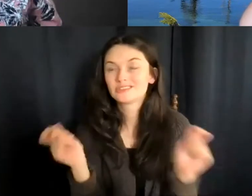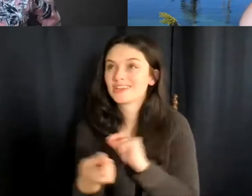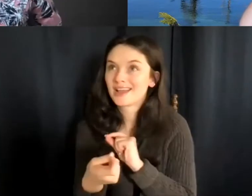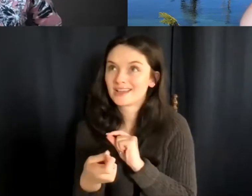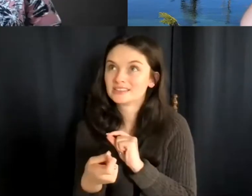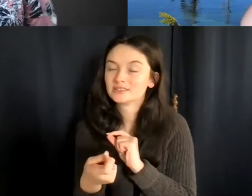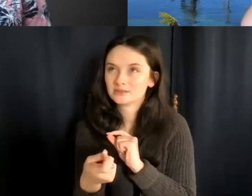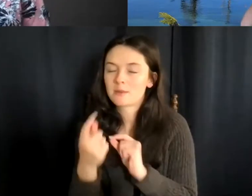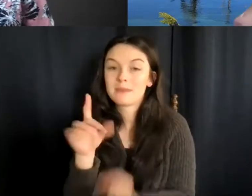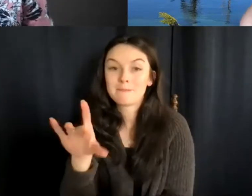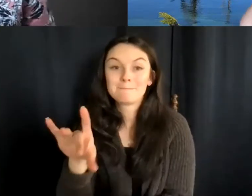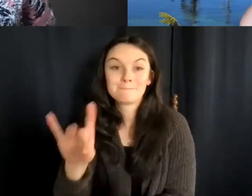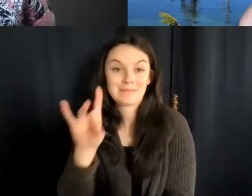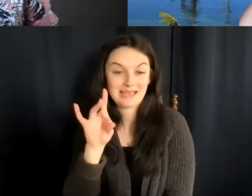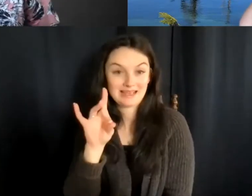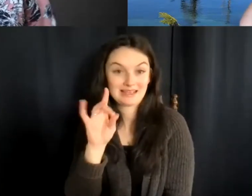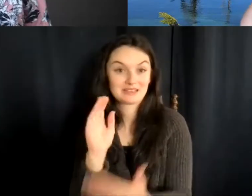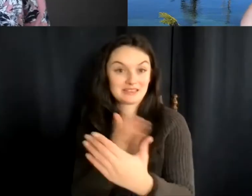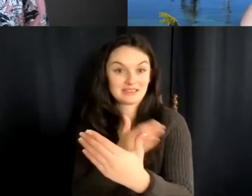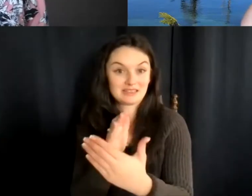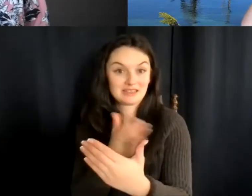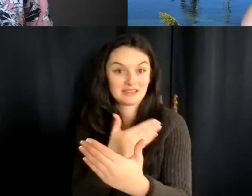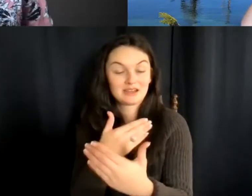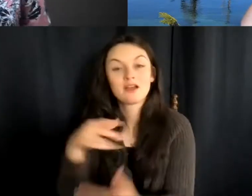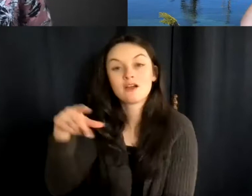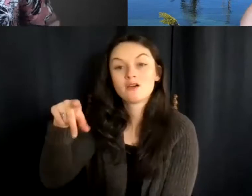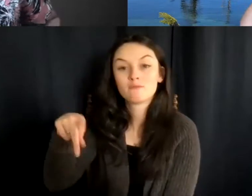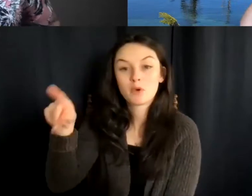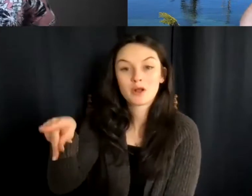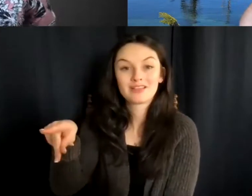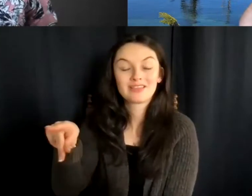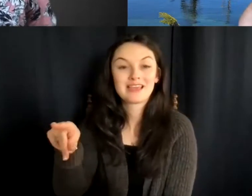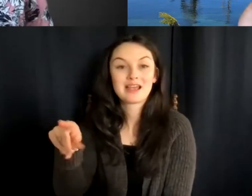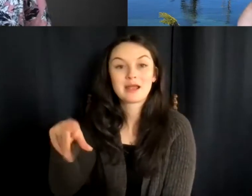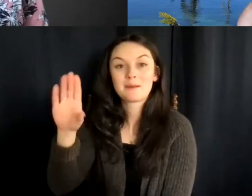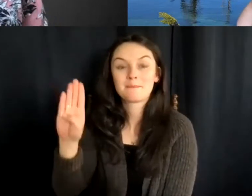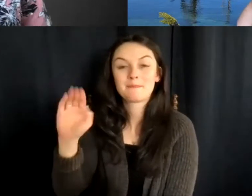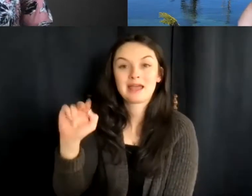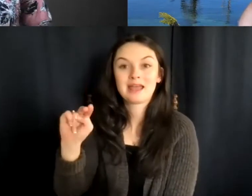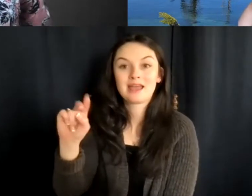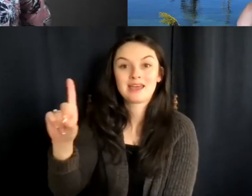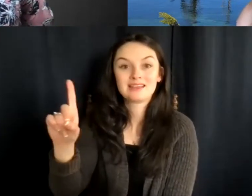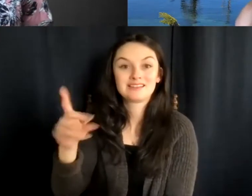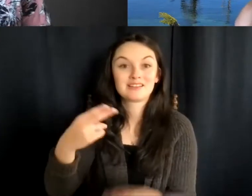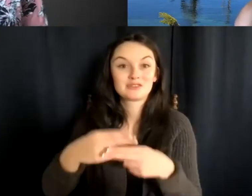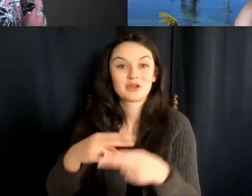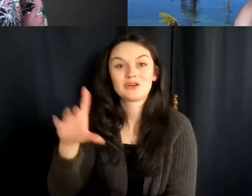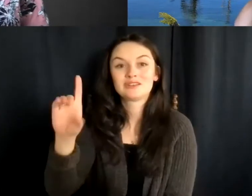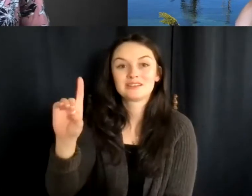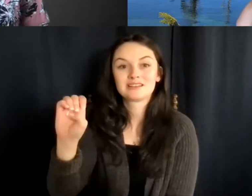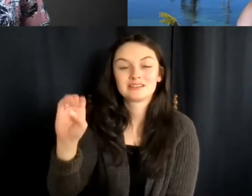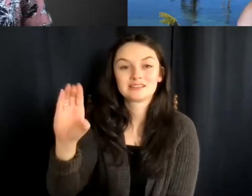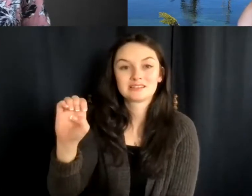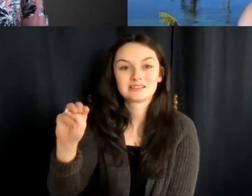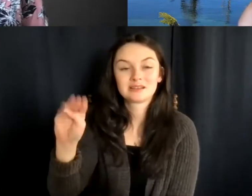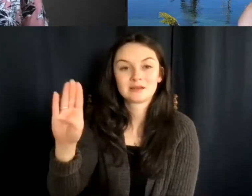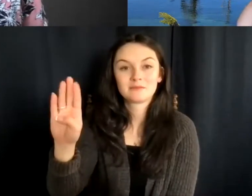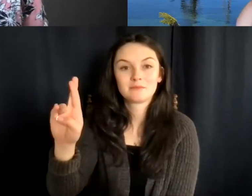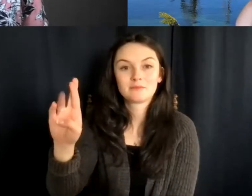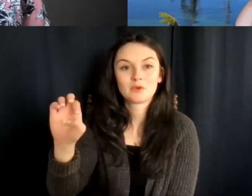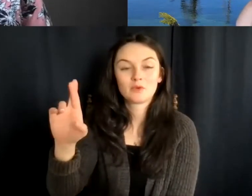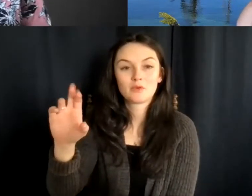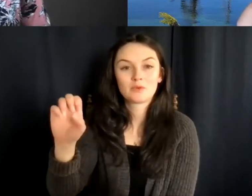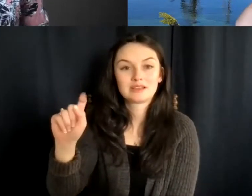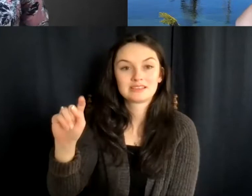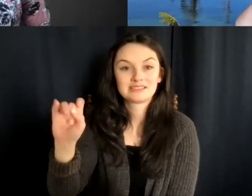I'm going to pick a song from a Portland band called the Decemberists, and there's a song called the Mariner's